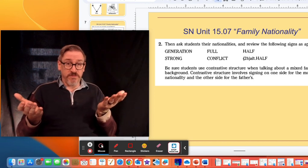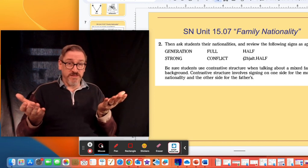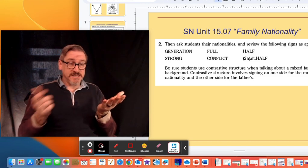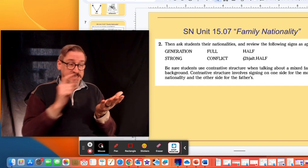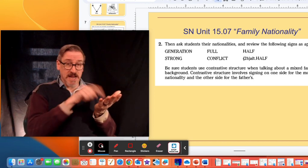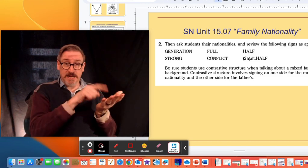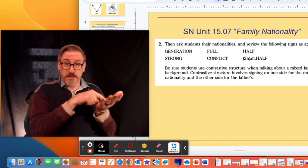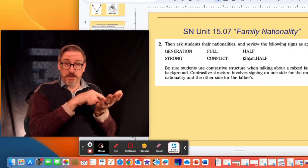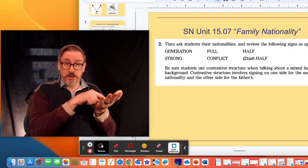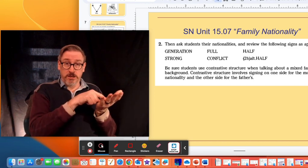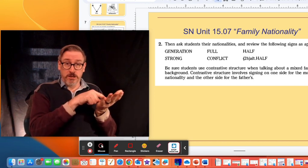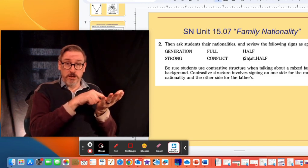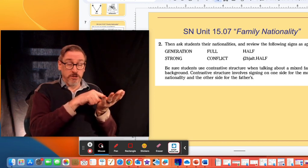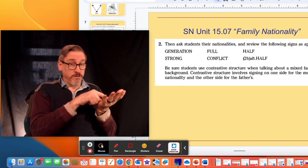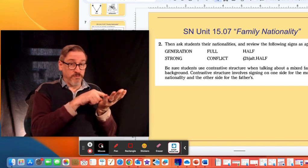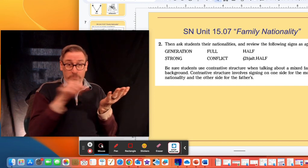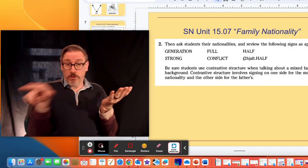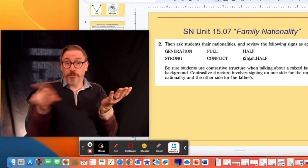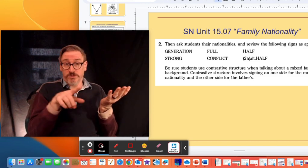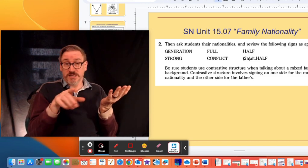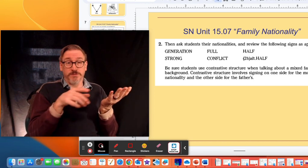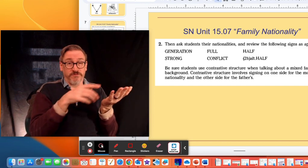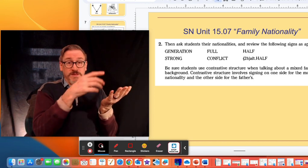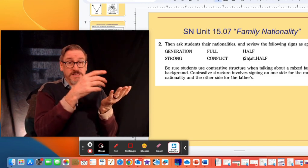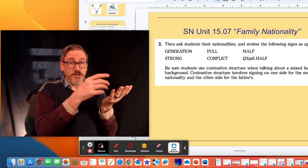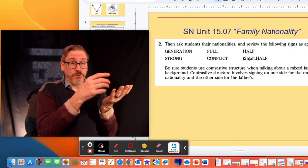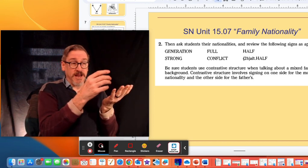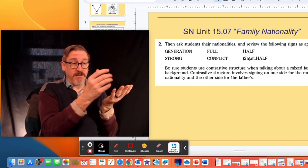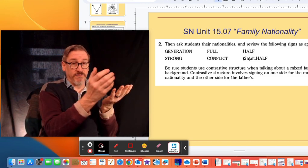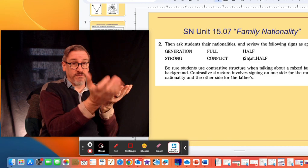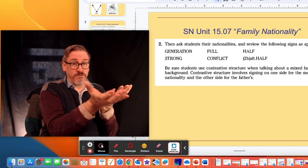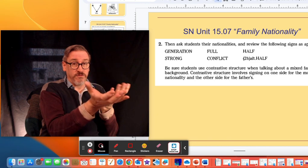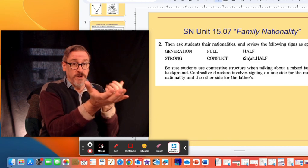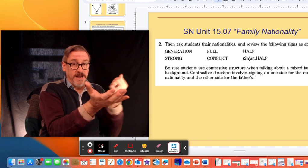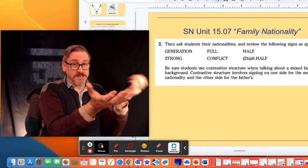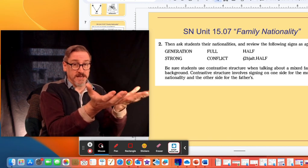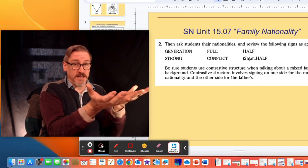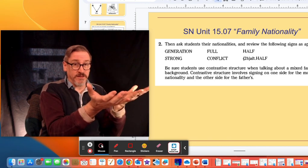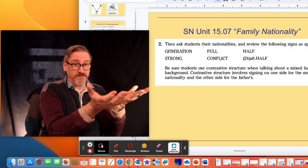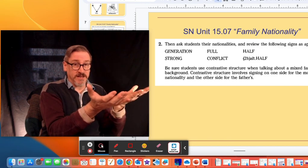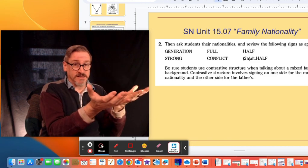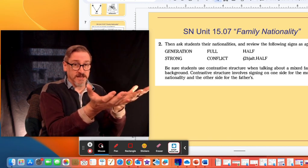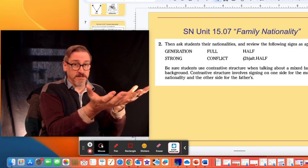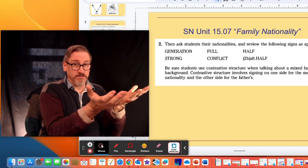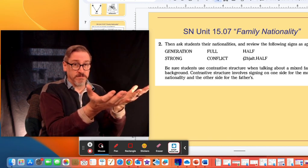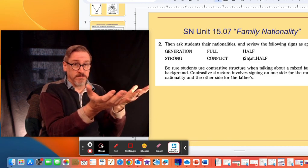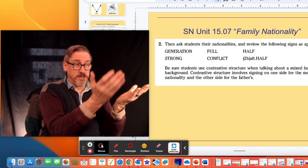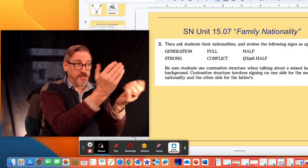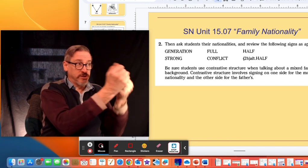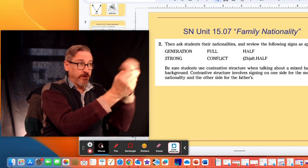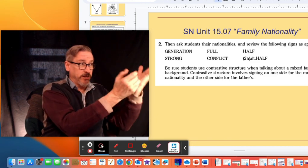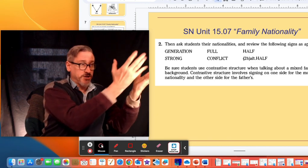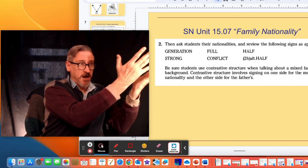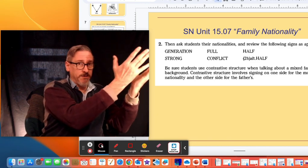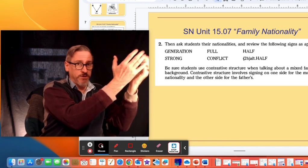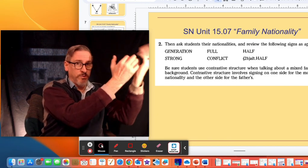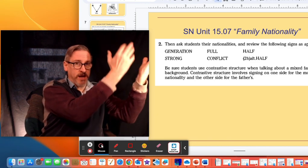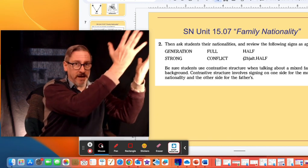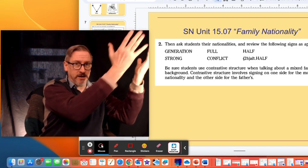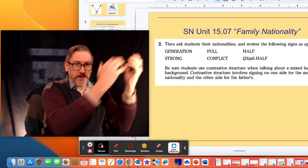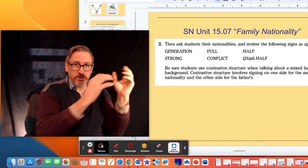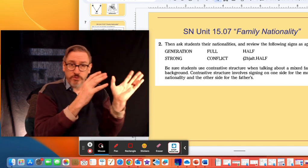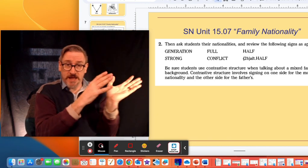from this side, well, both sides, but from this side, you could have the right-hand side and the left-hand side. So each time